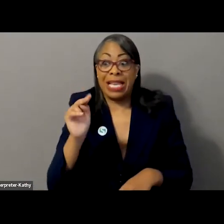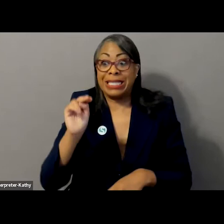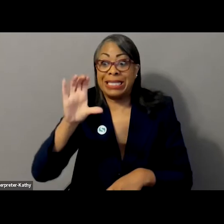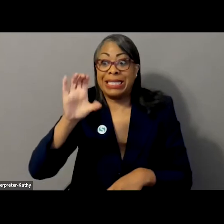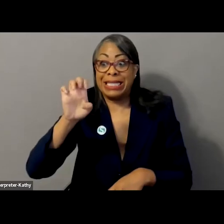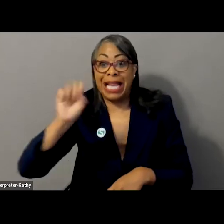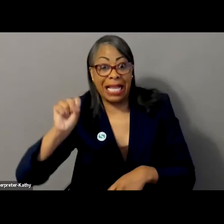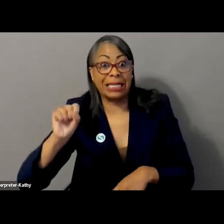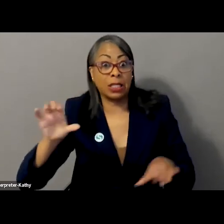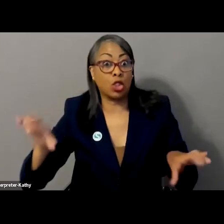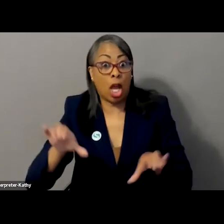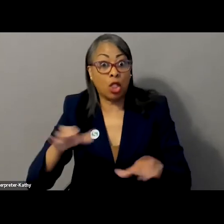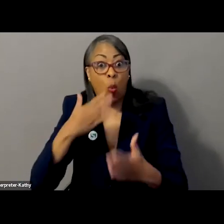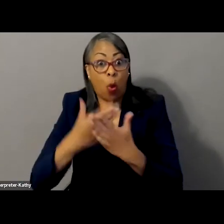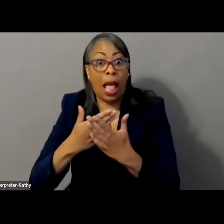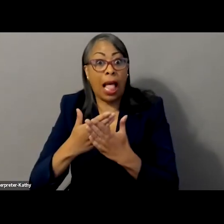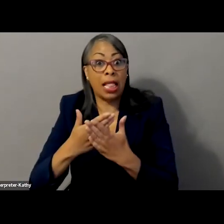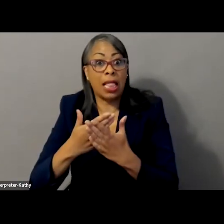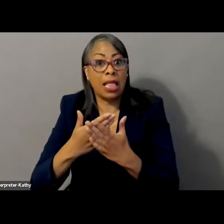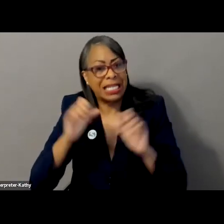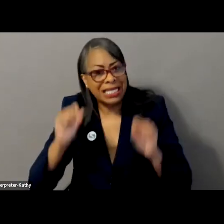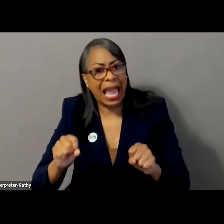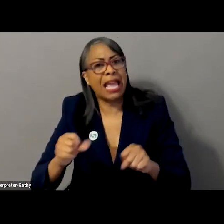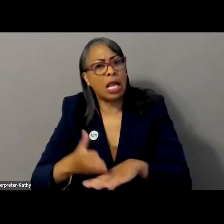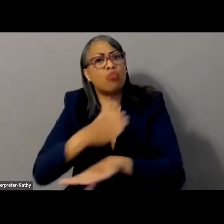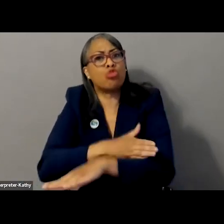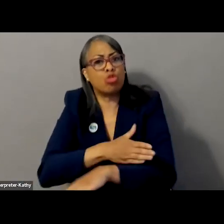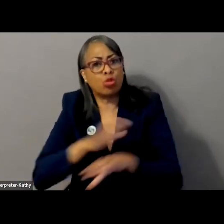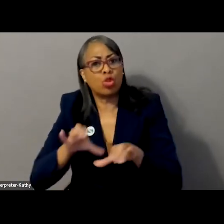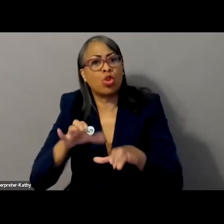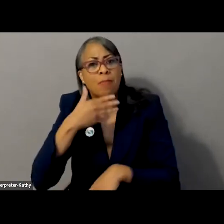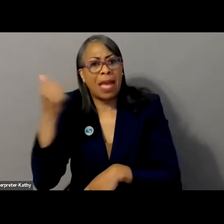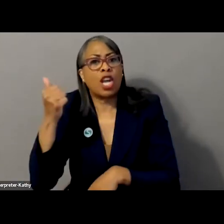and it could do better if they put more emphasis on it and